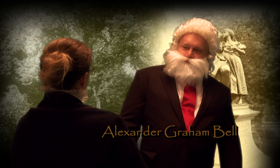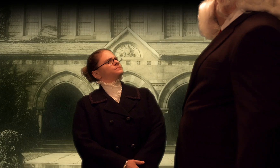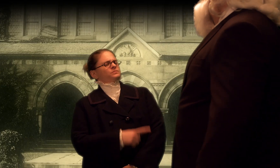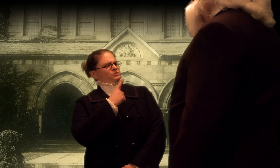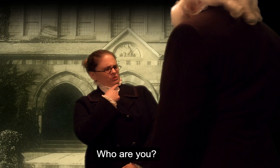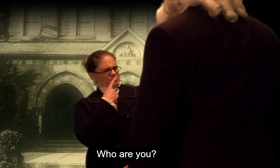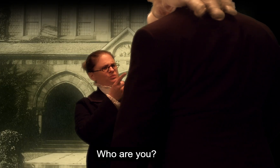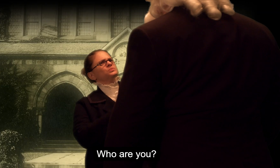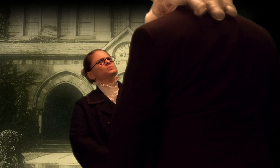Who are you?